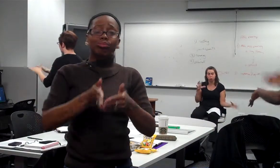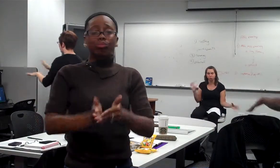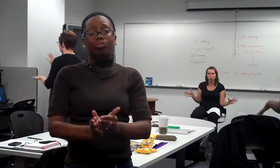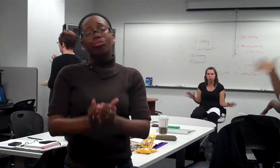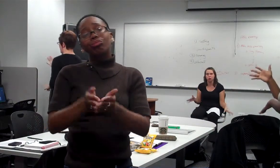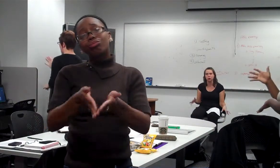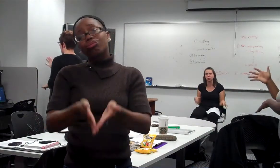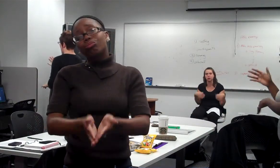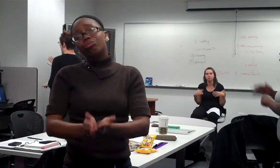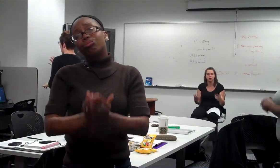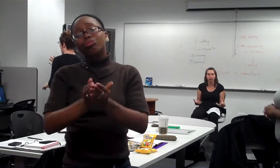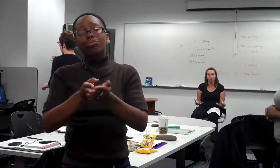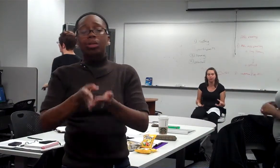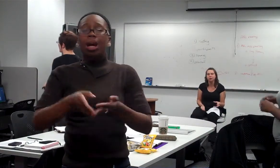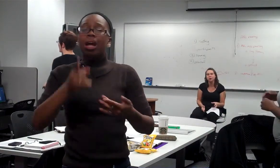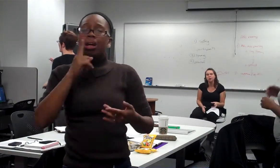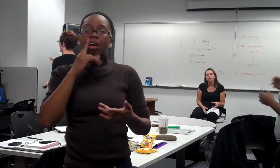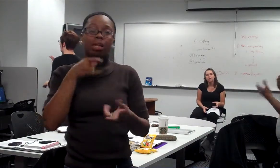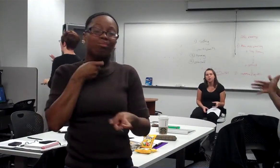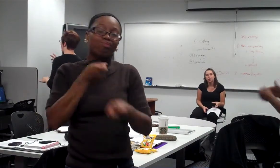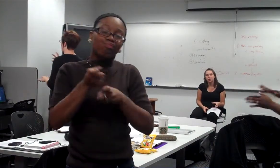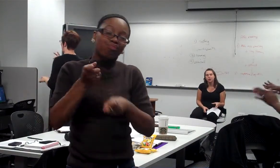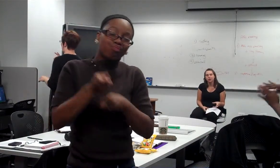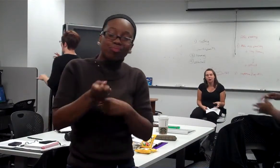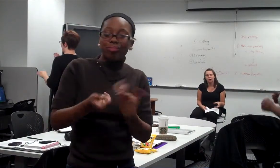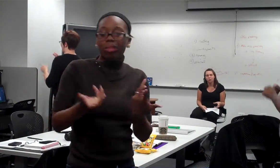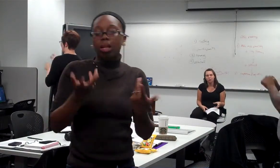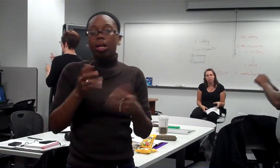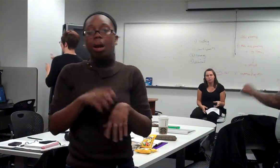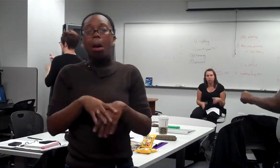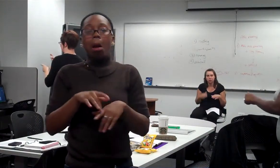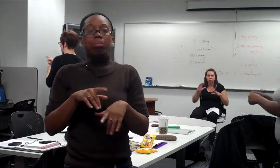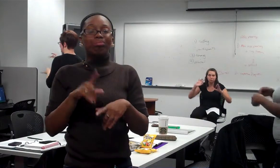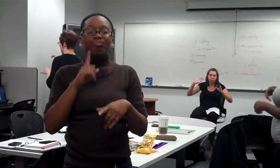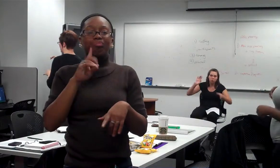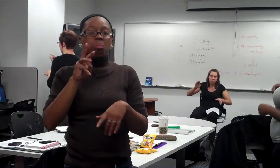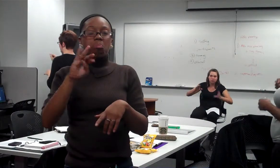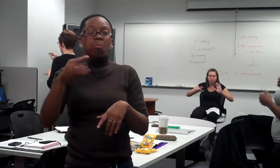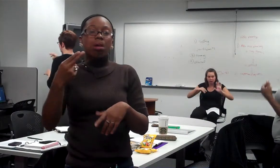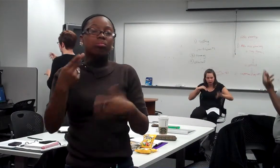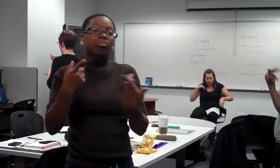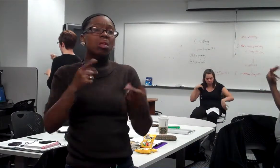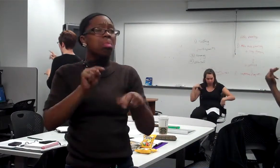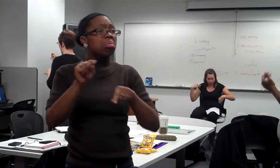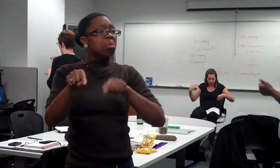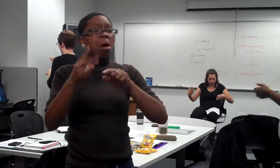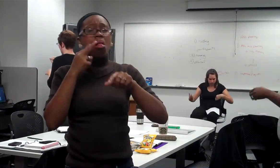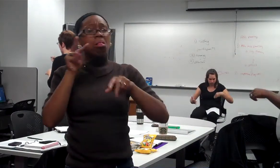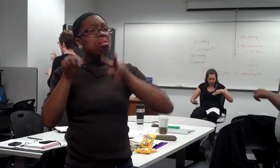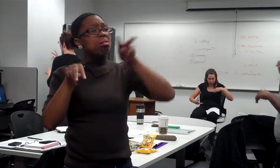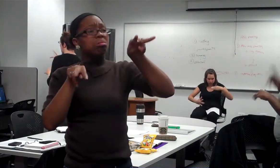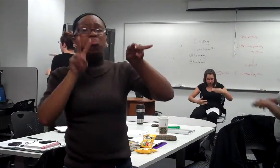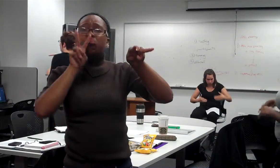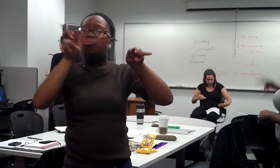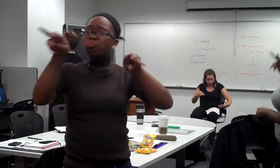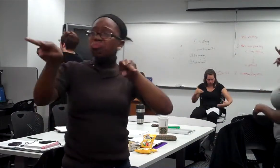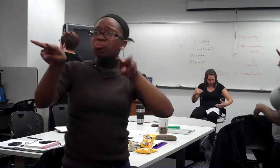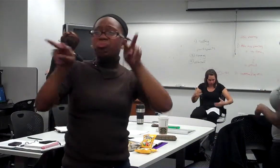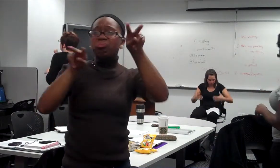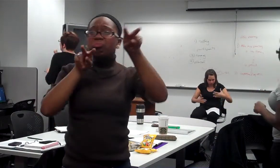pure Michigan, like Tim Allen, and we, keep pointing things out, and it's going. And then the river sort of